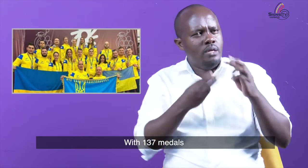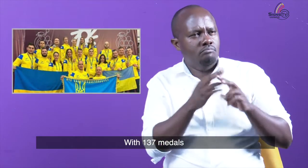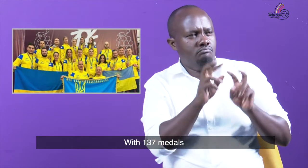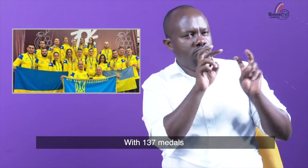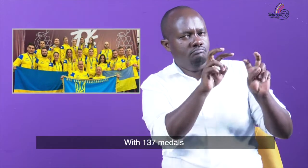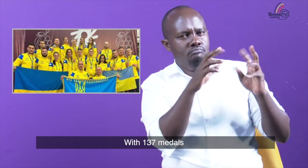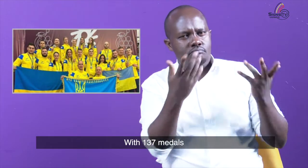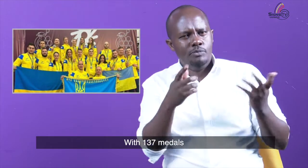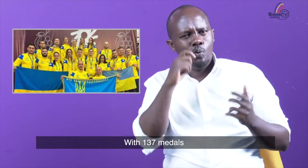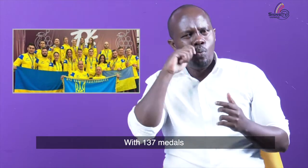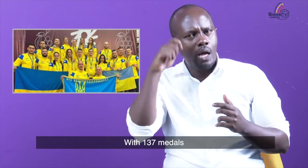medals.